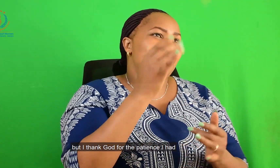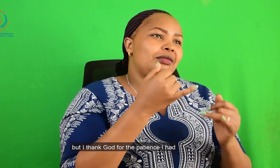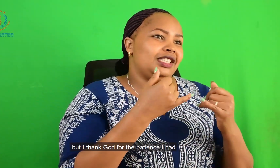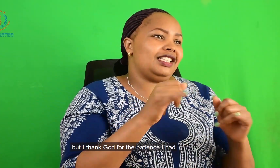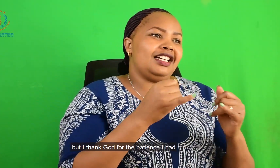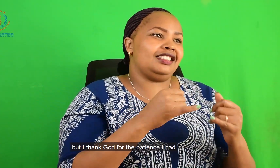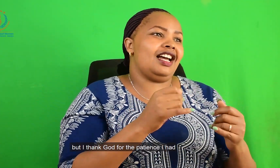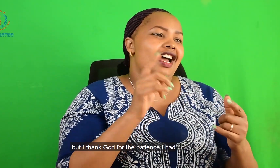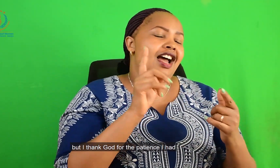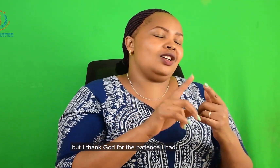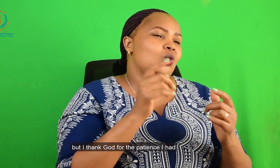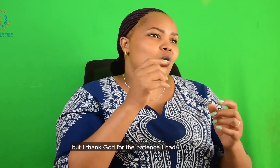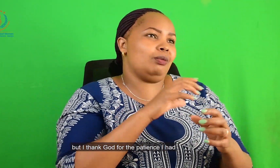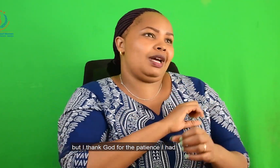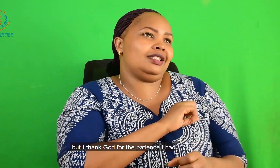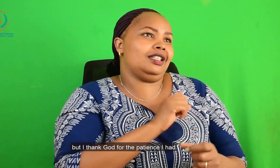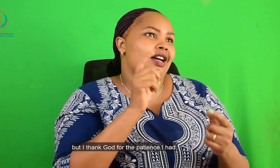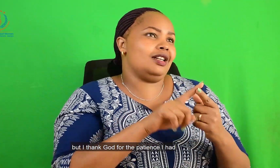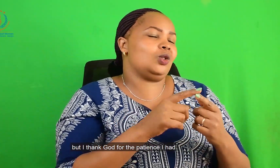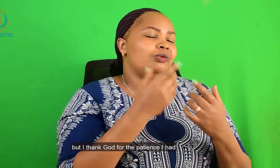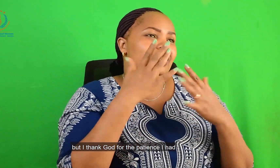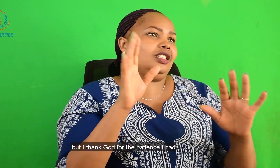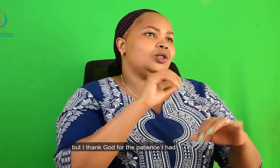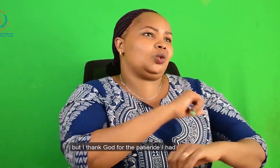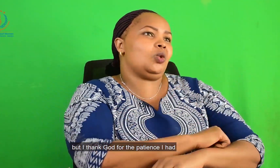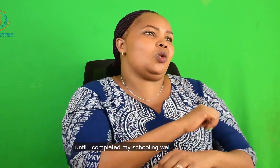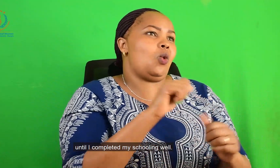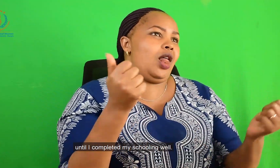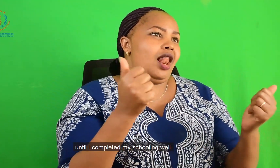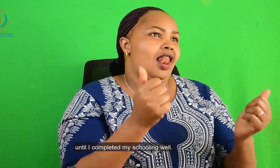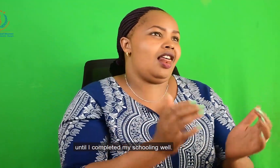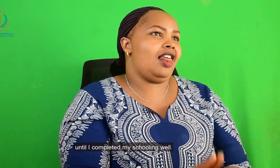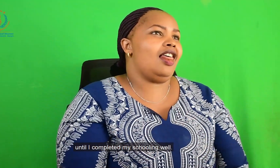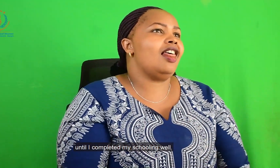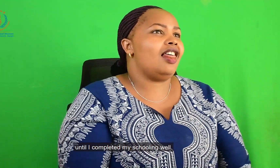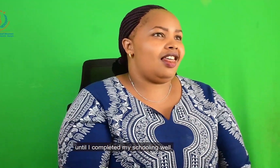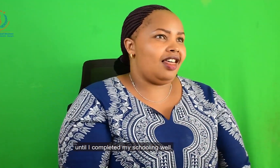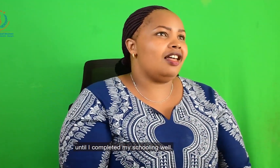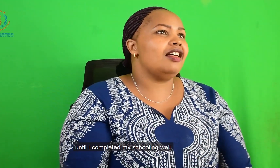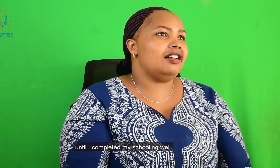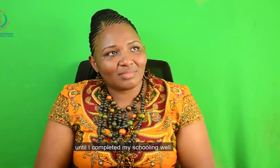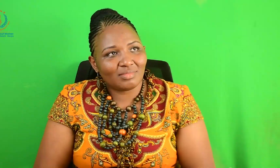God for the patience I had until I completed my schooling well.